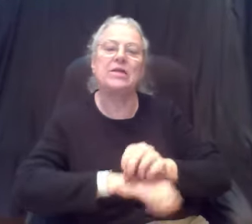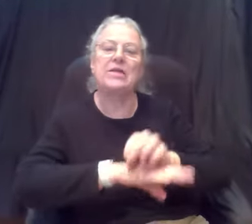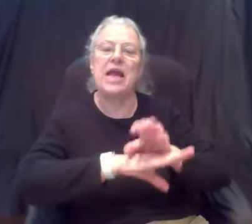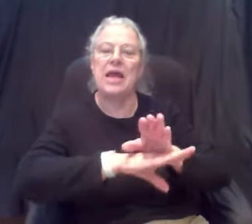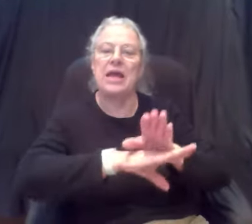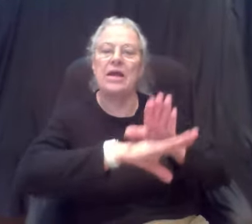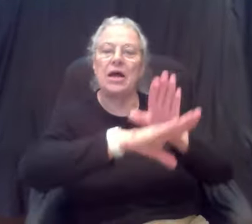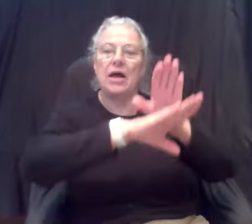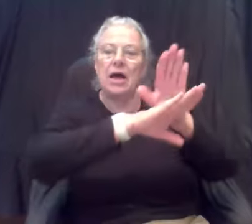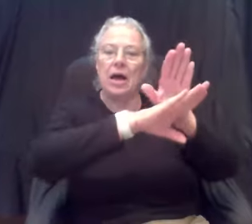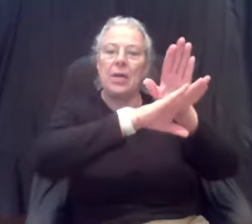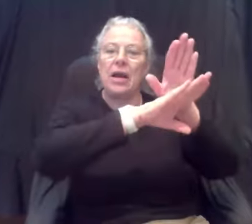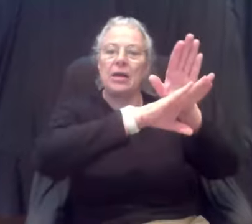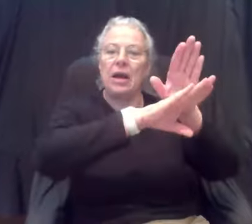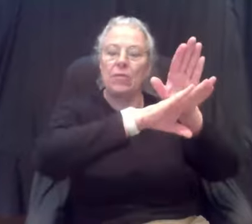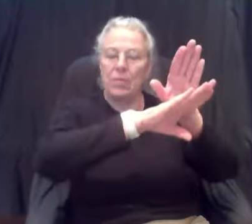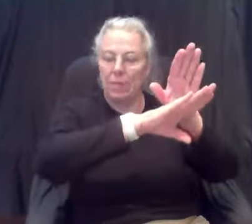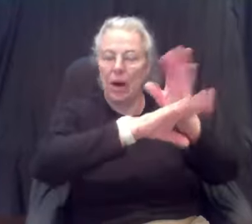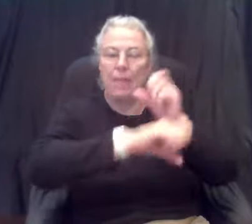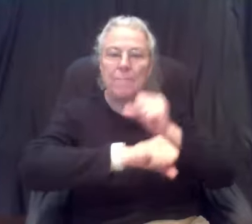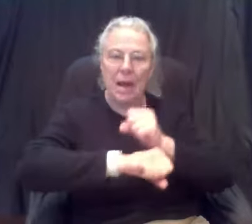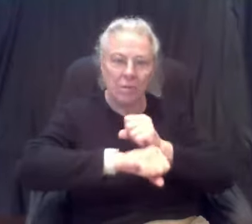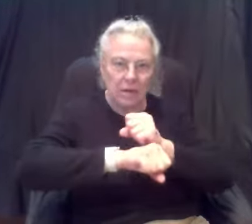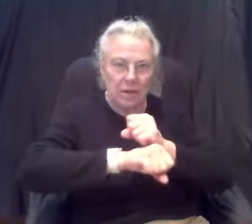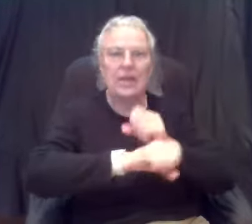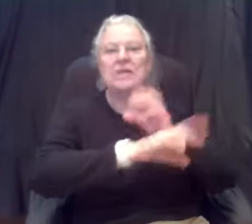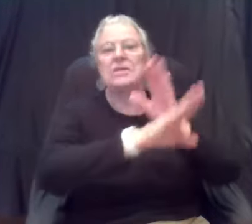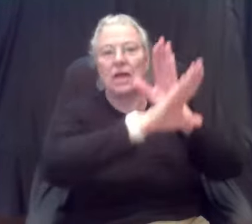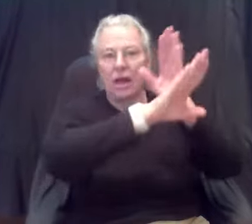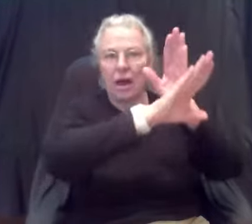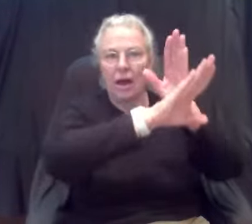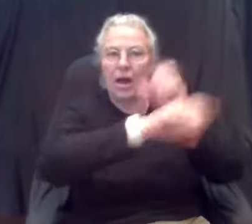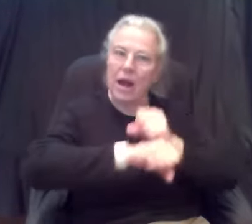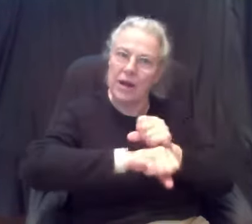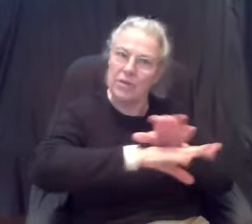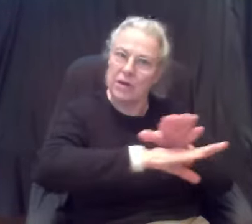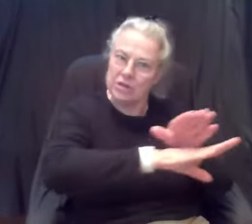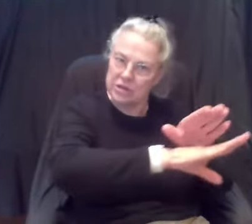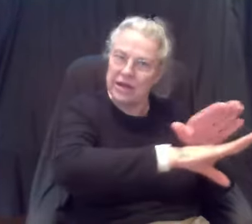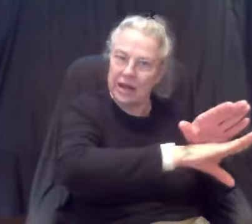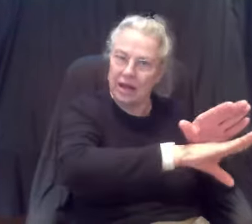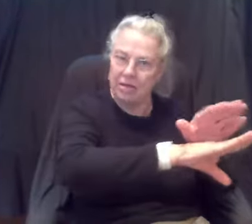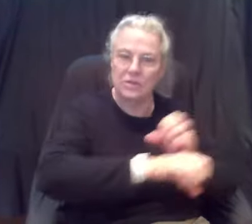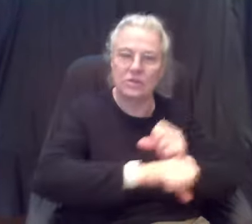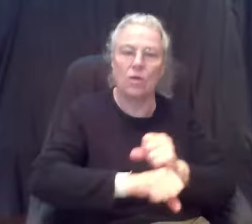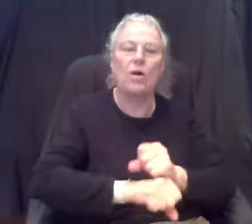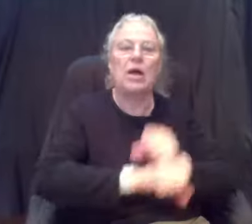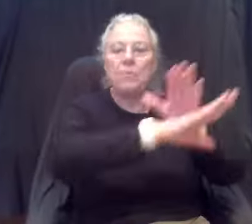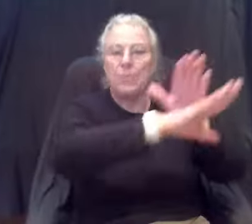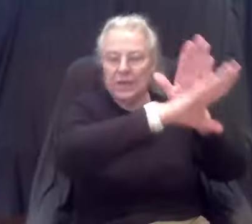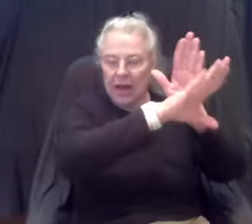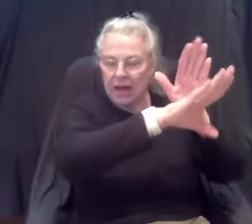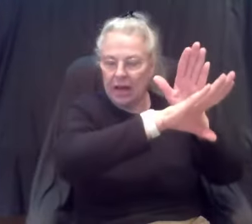take it up. Now remember, a mountain is a lot higher than just a hill, so take it